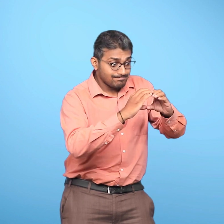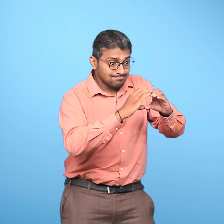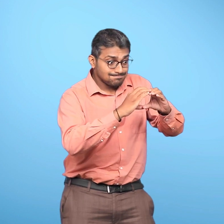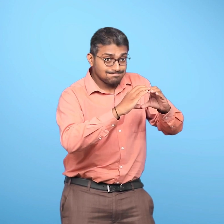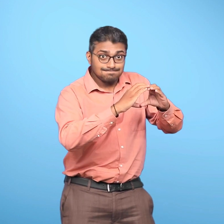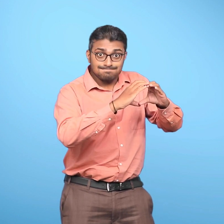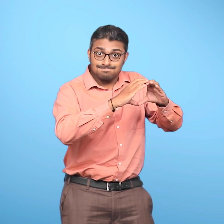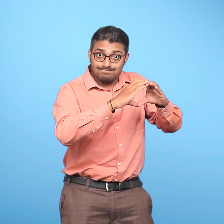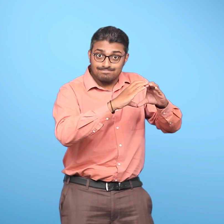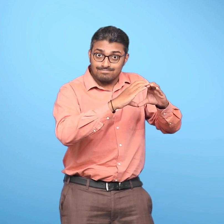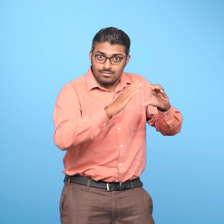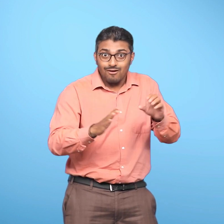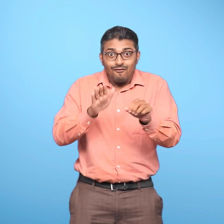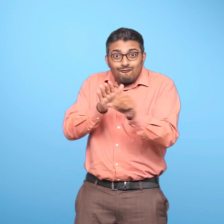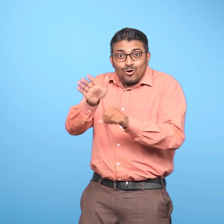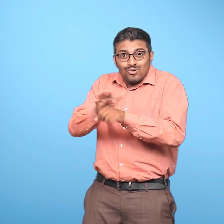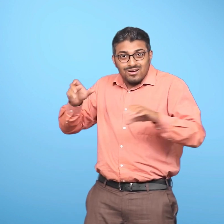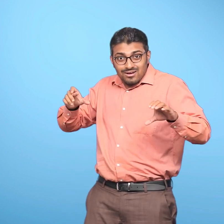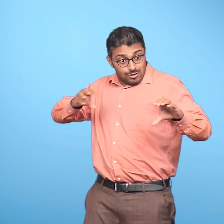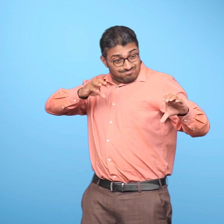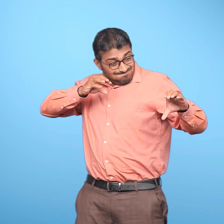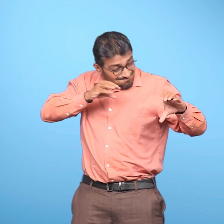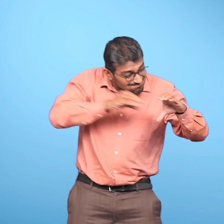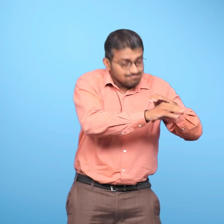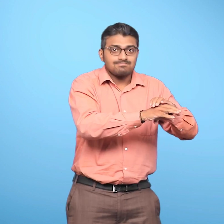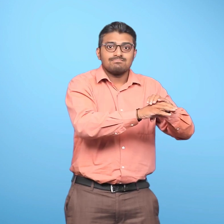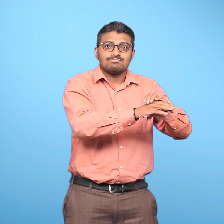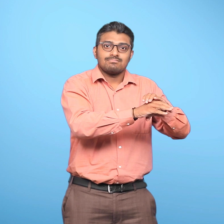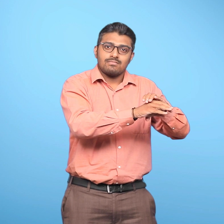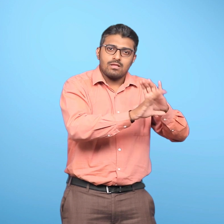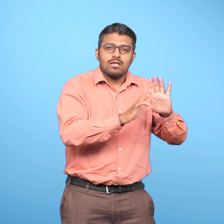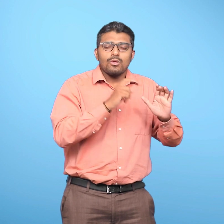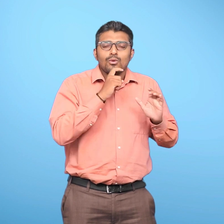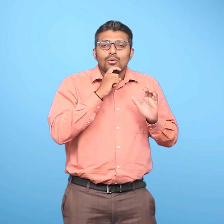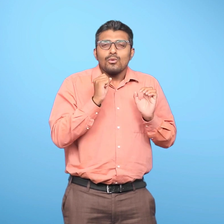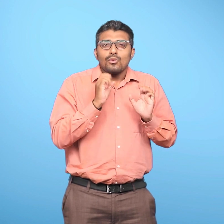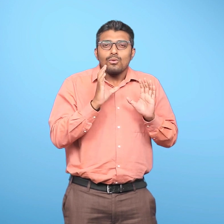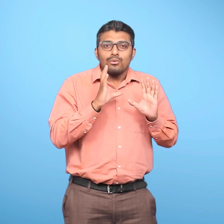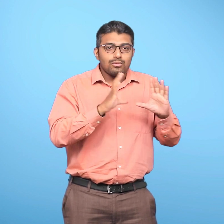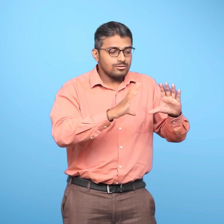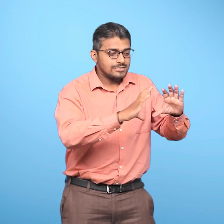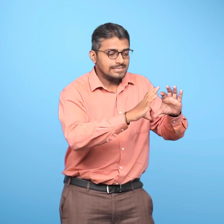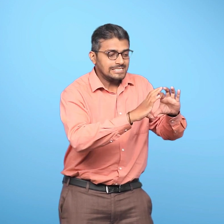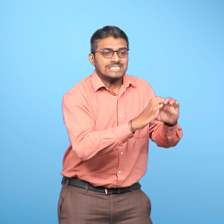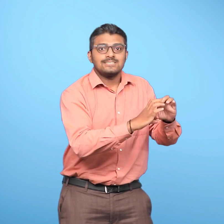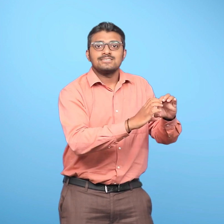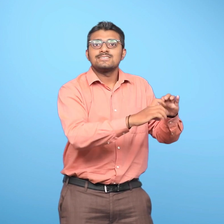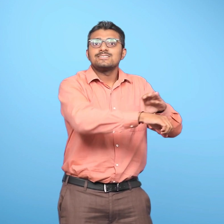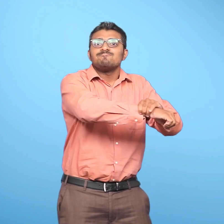Actually, it expands. Now, the handle easily fits into the ring. When the ring cools down,